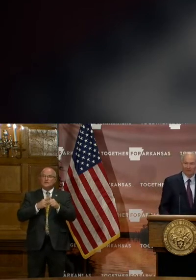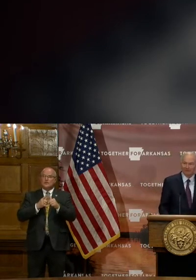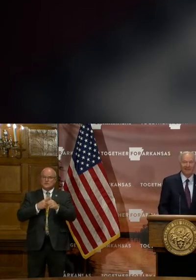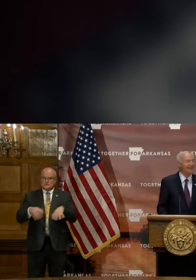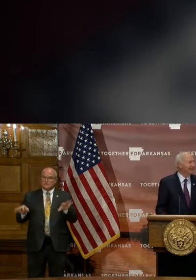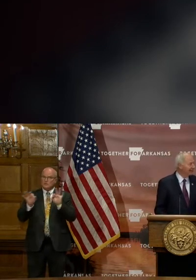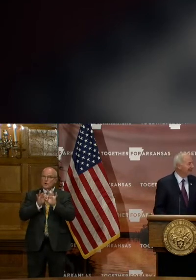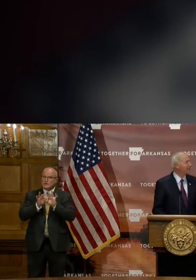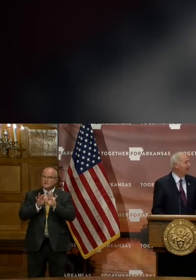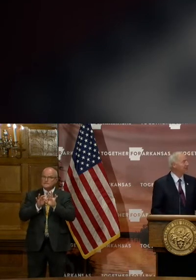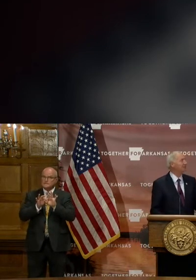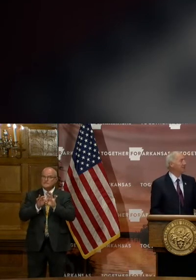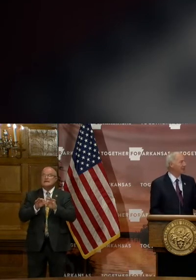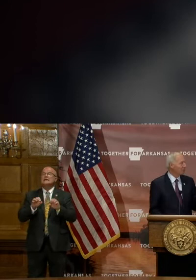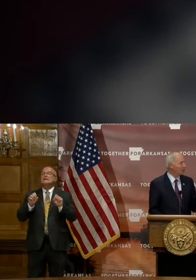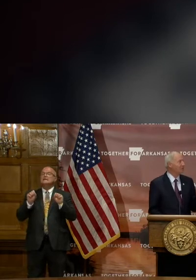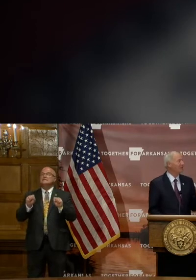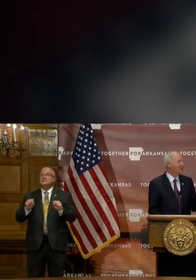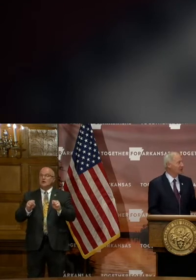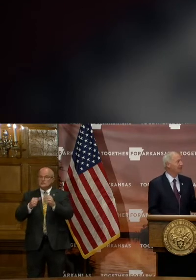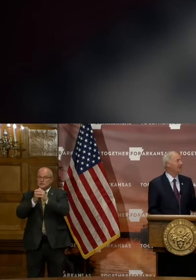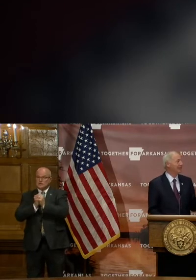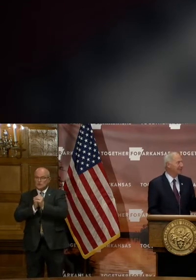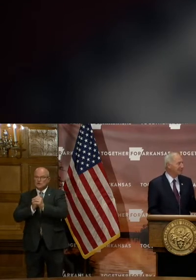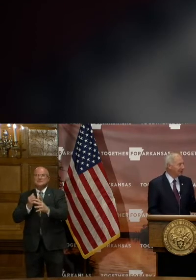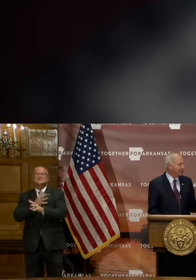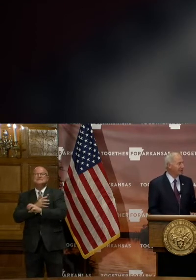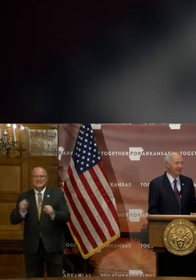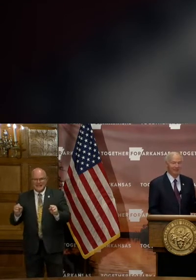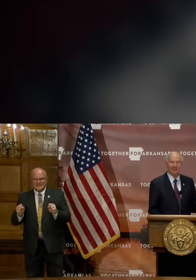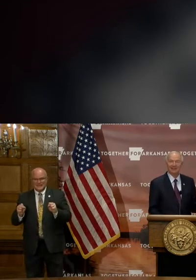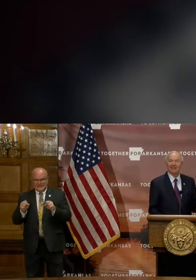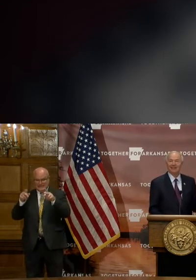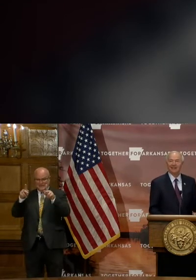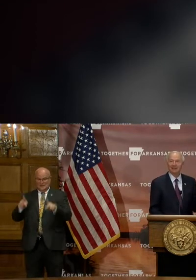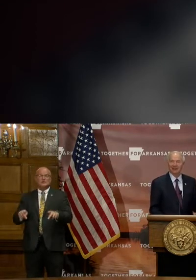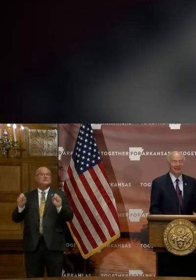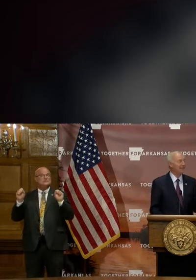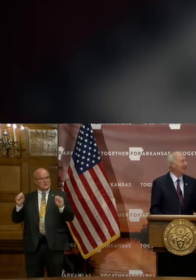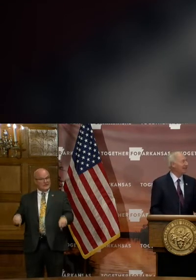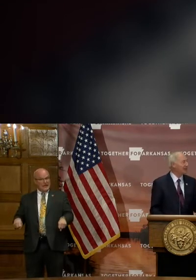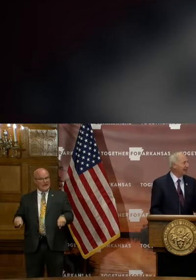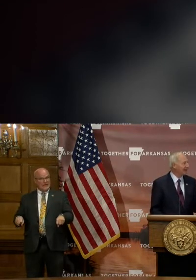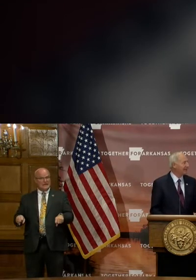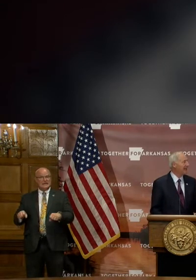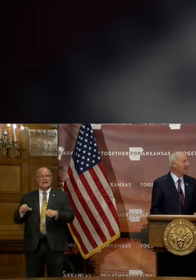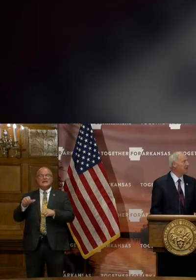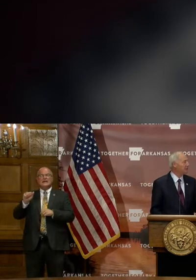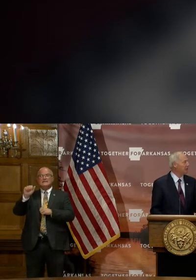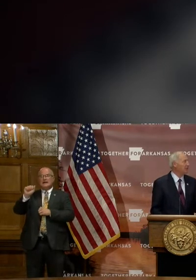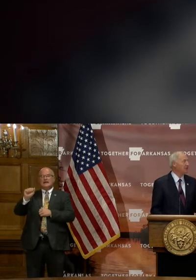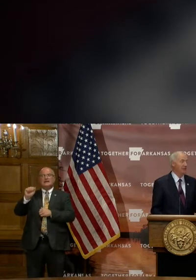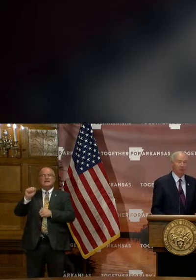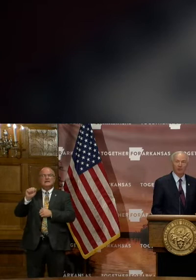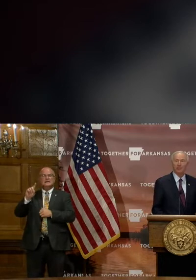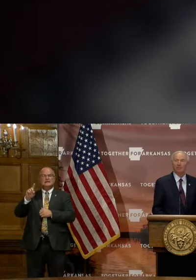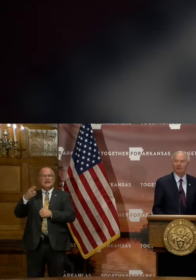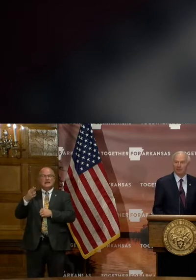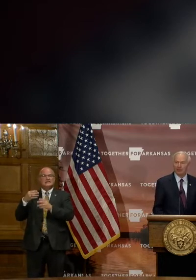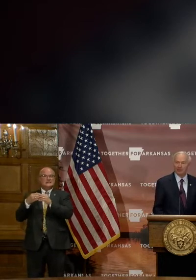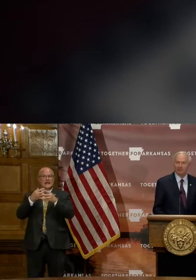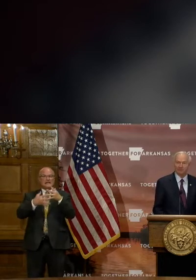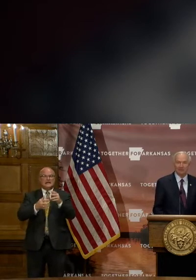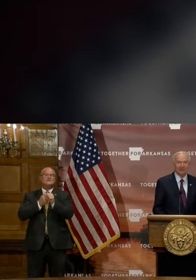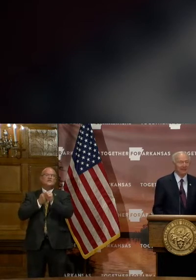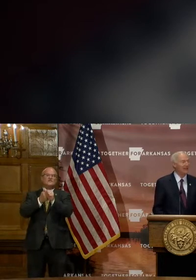is important. It is possible to worship safely in person if the ADH guidelines for places of worship